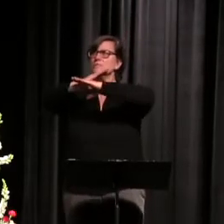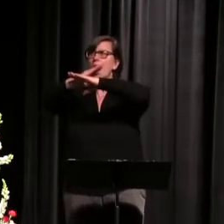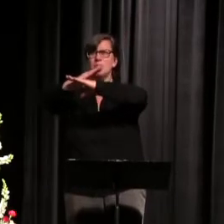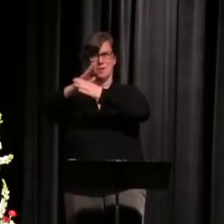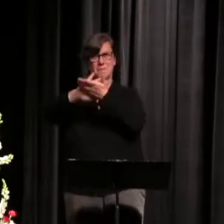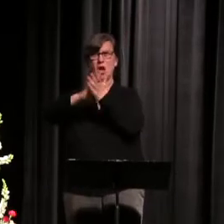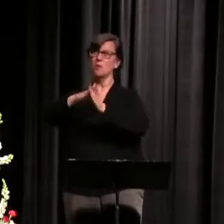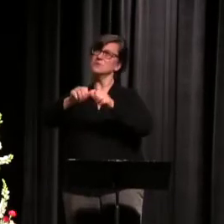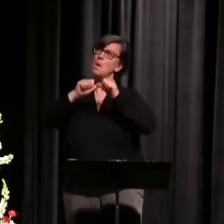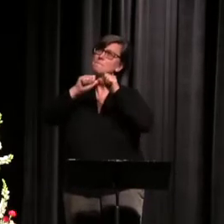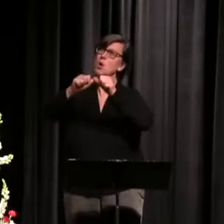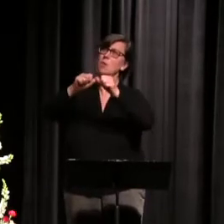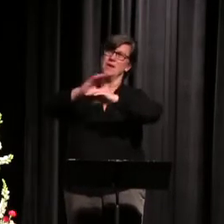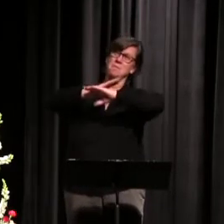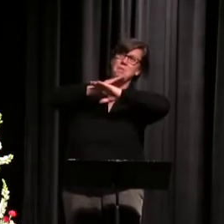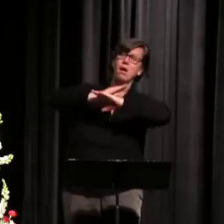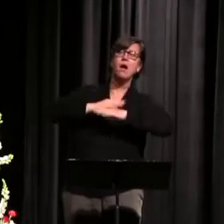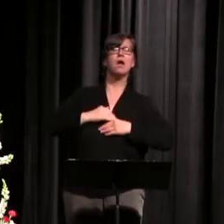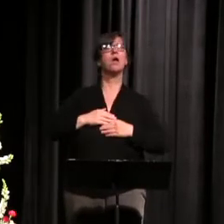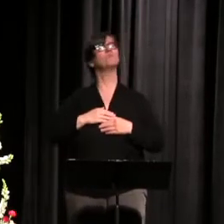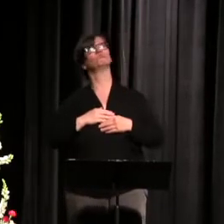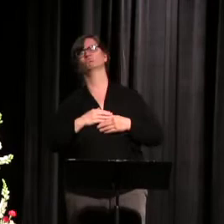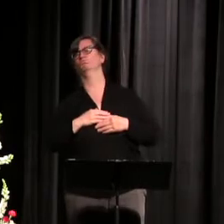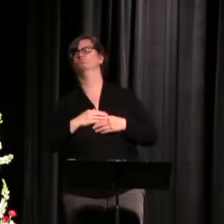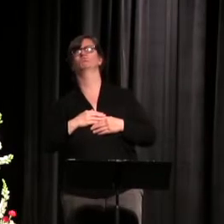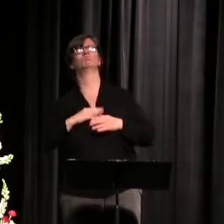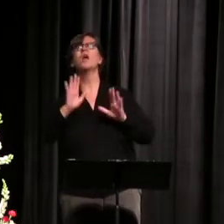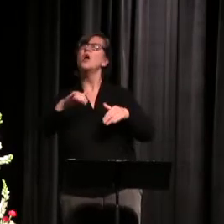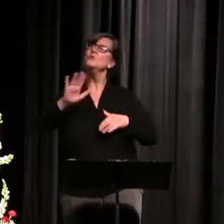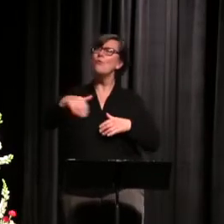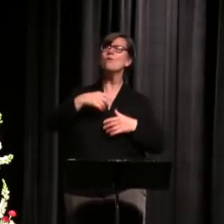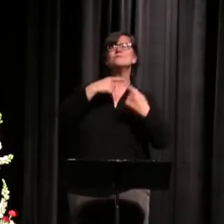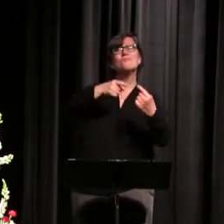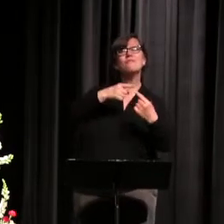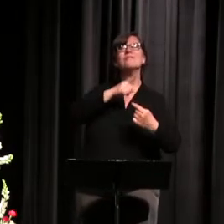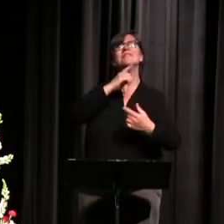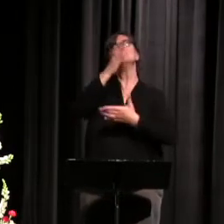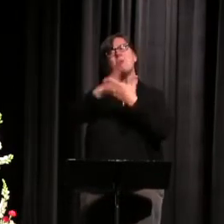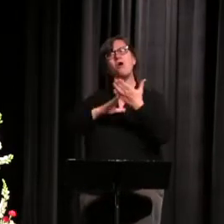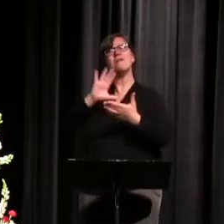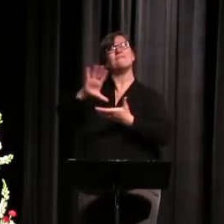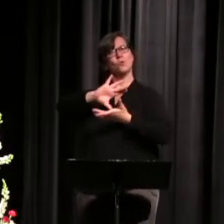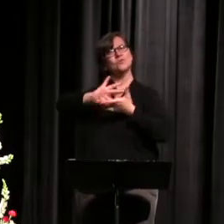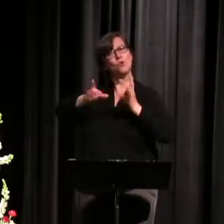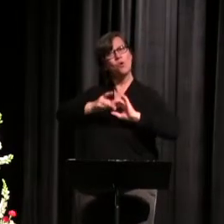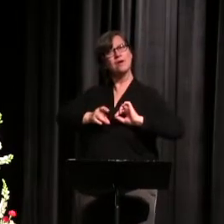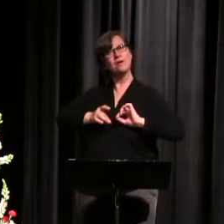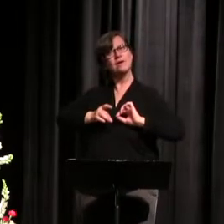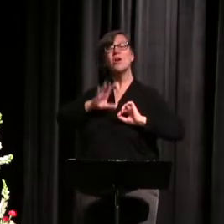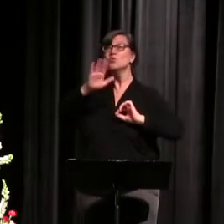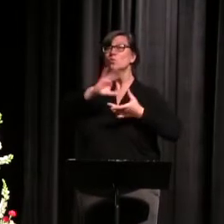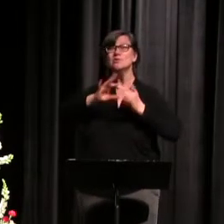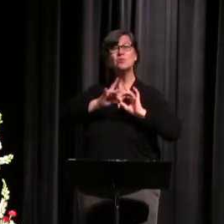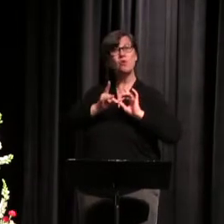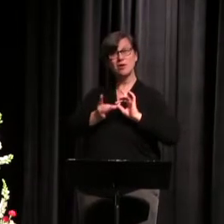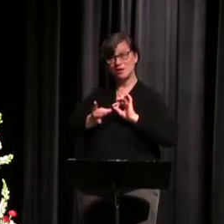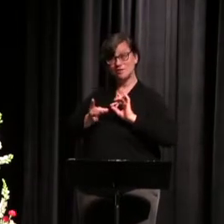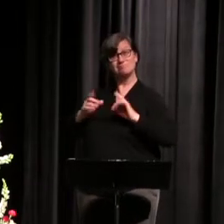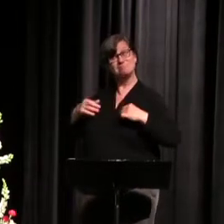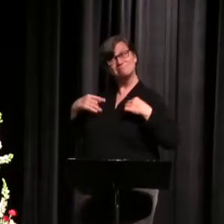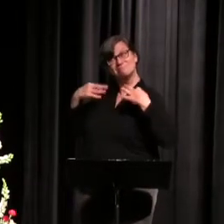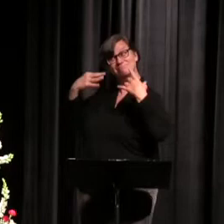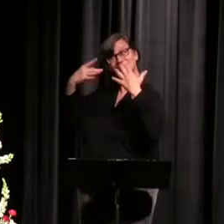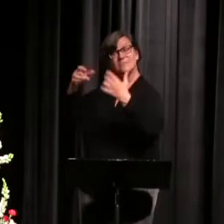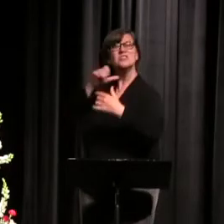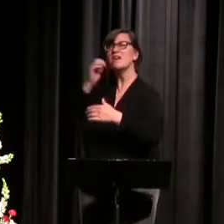permanent barriers. The struggles are just part of your story. Your story isn't over yet. Remember